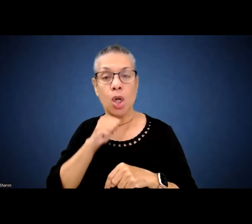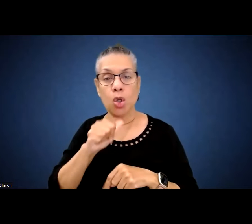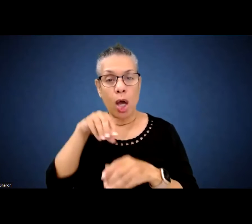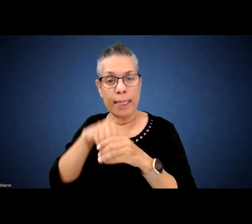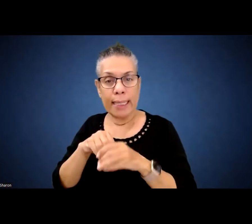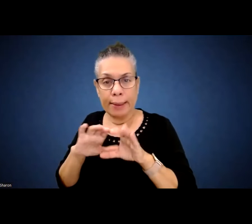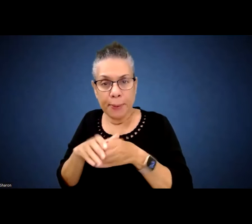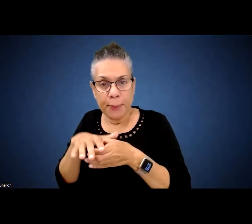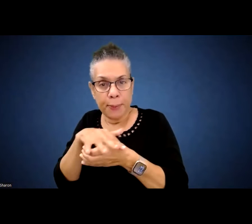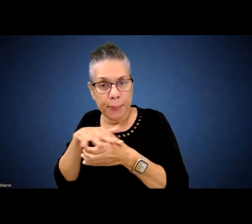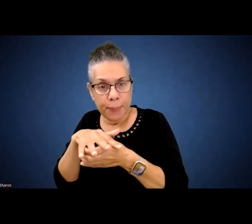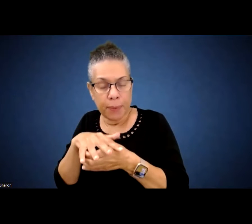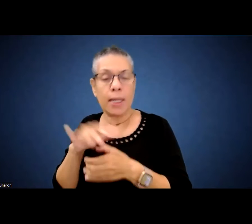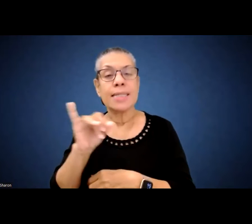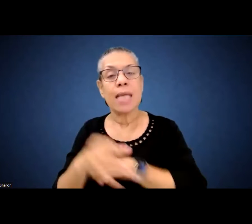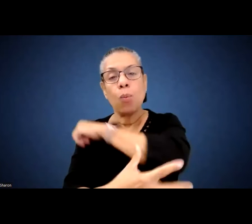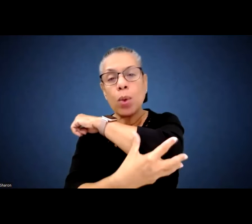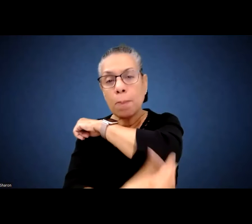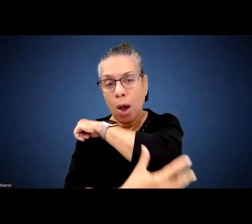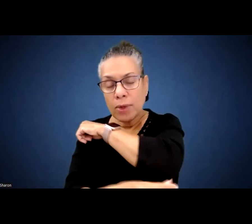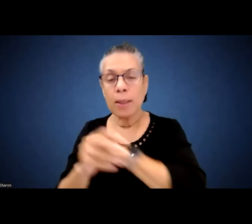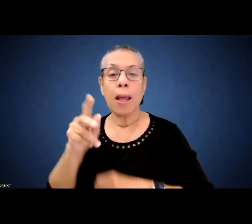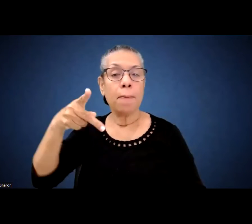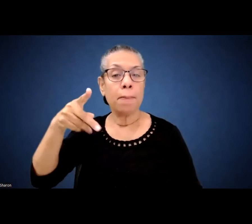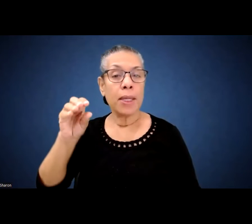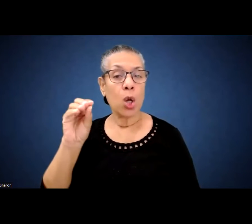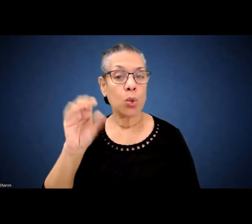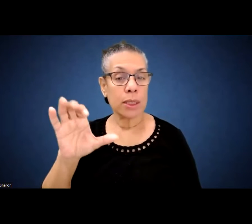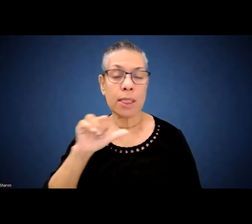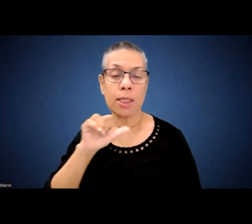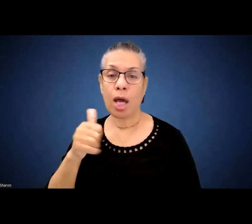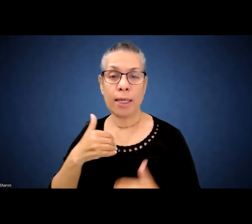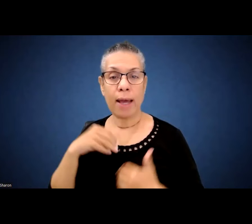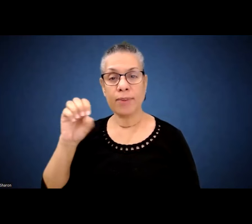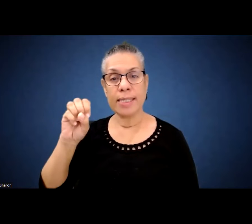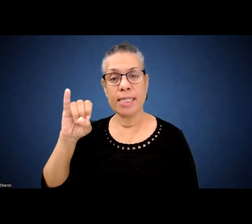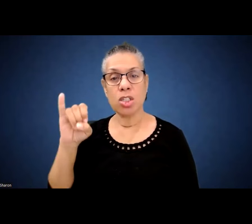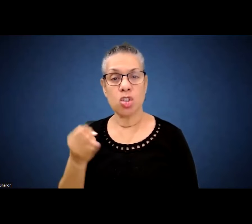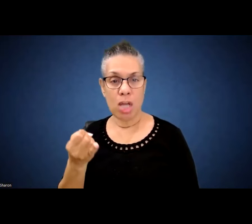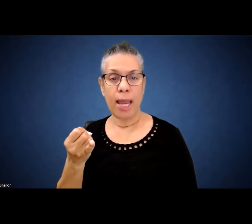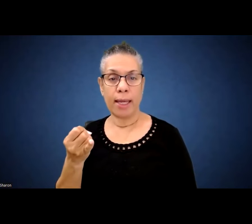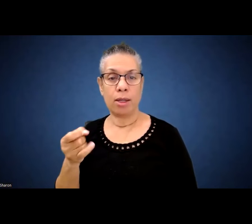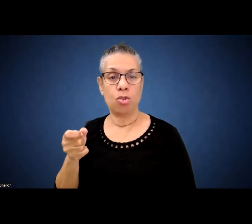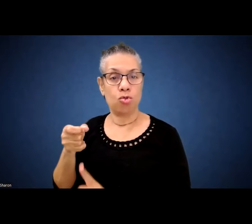census block. Same for poverty. People of color dispersed in non-EJ triggering blocks, etc.